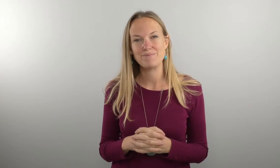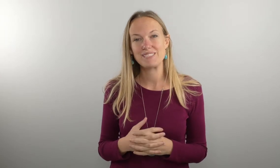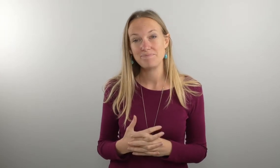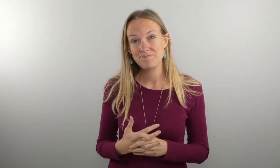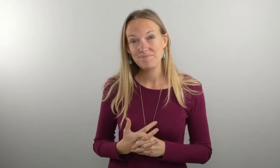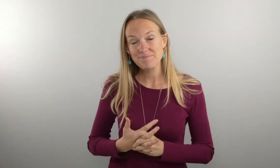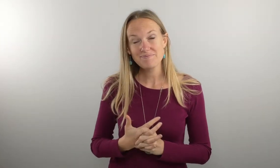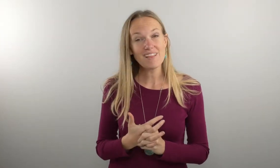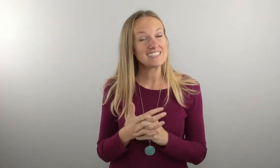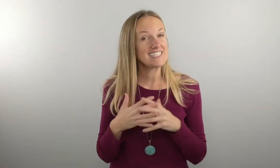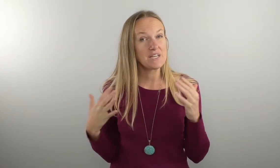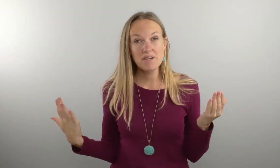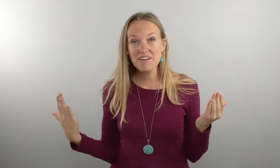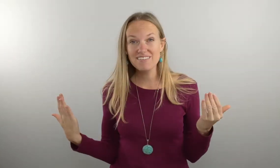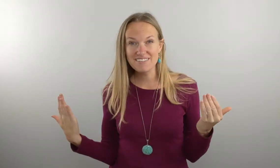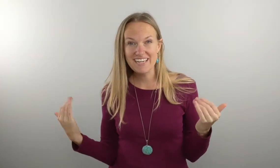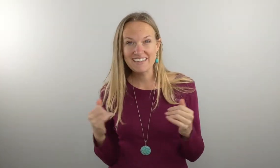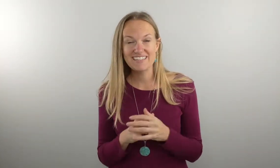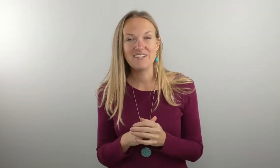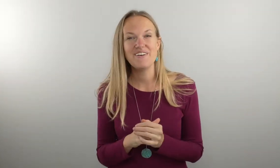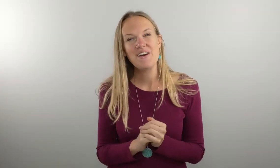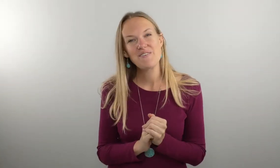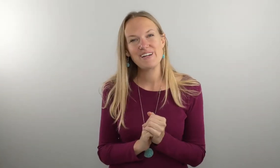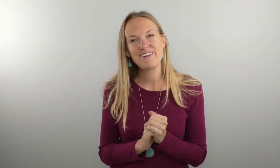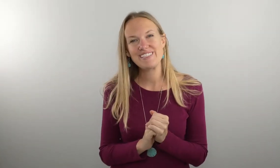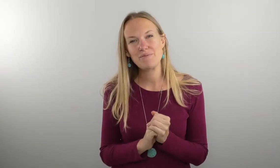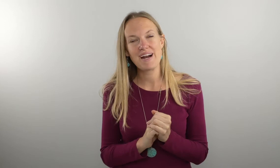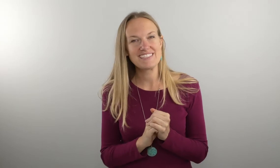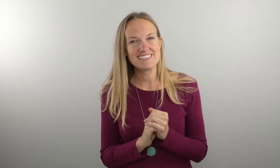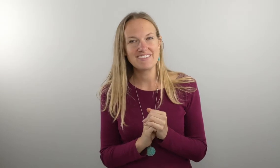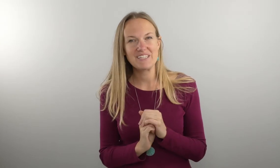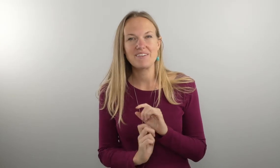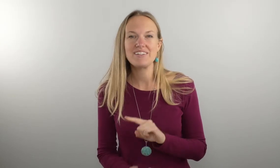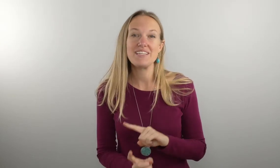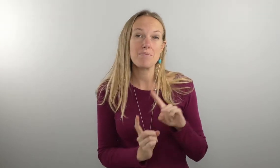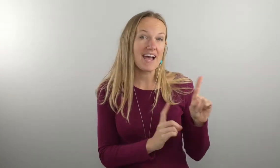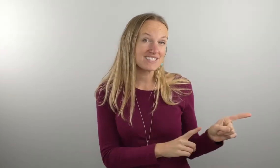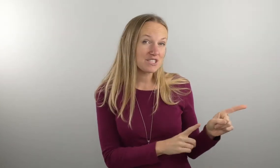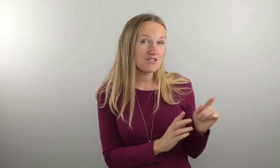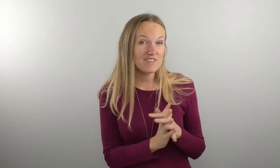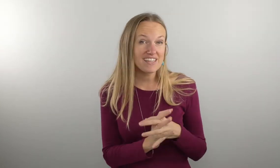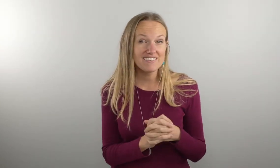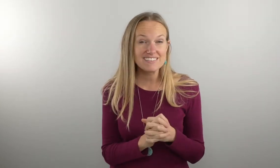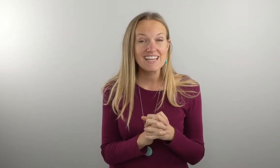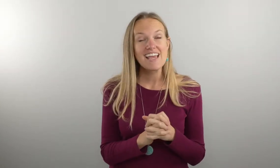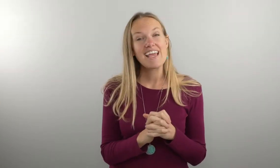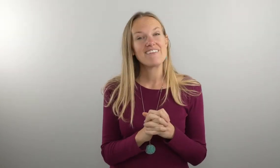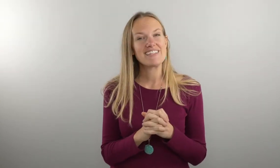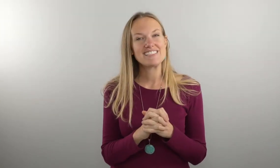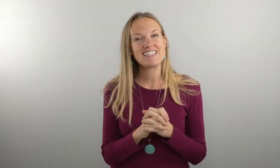comes. Today we are not learning anything new. We're going to practice everything we learned in the past 2 videos, and we're going to